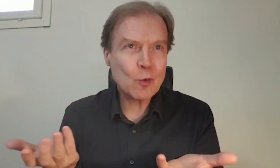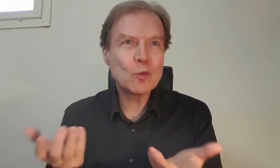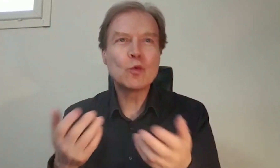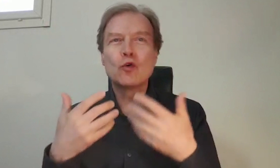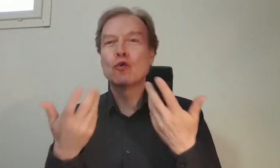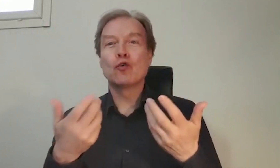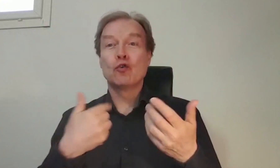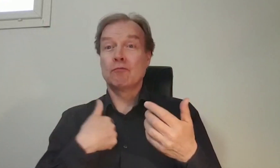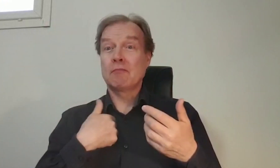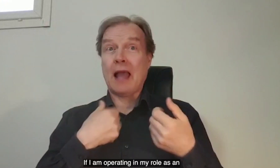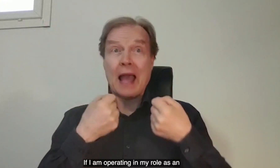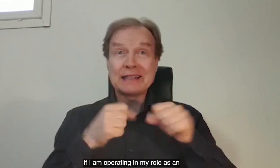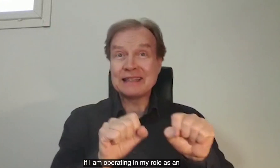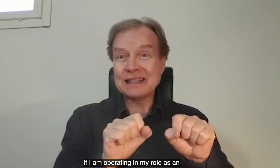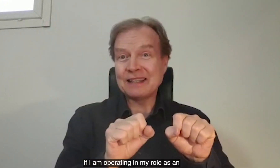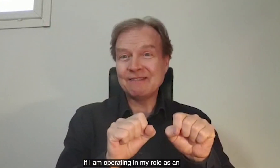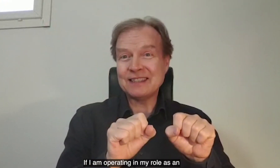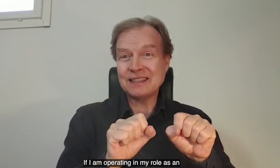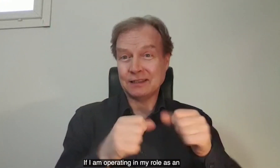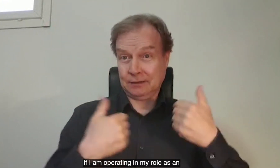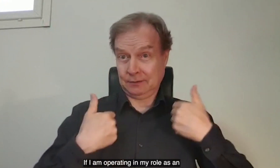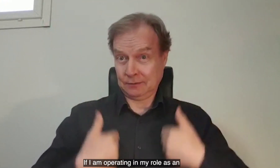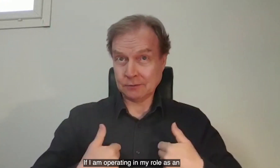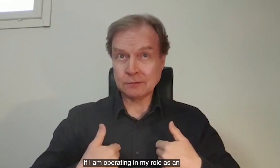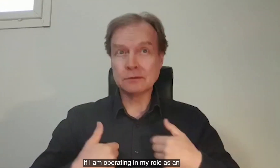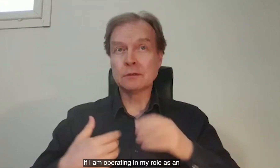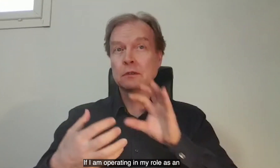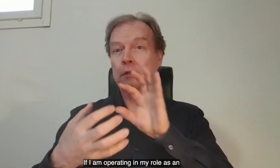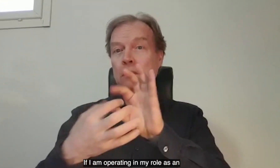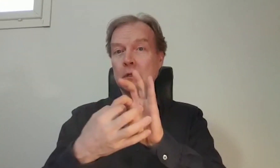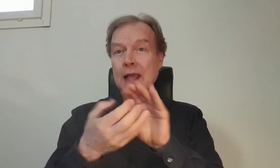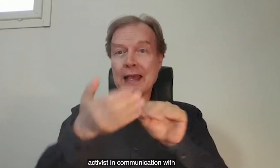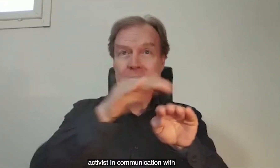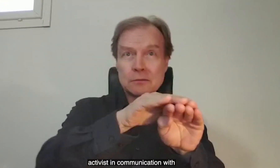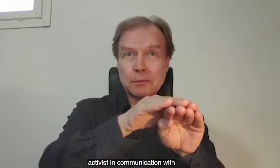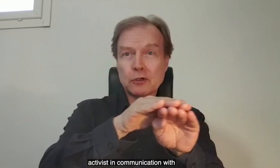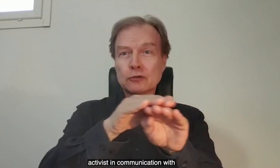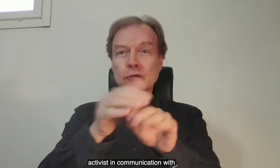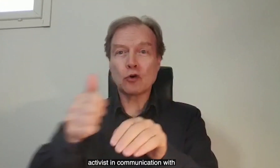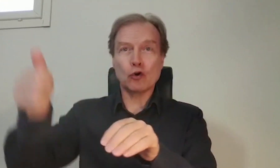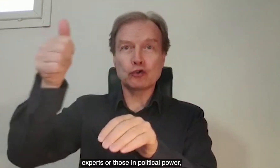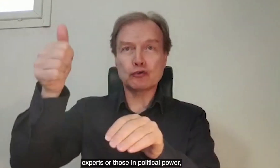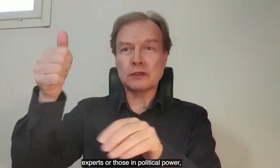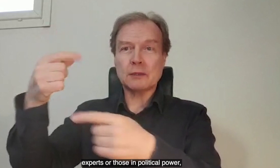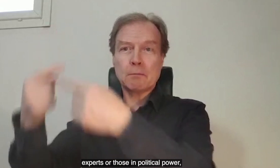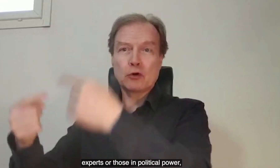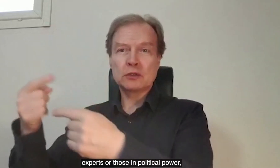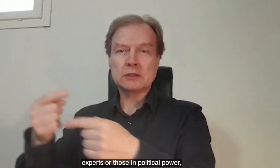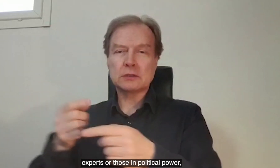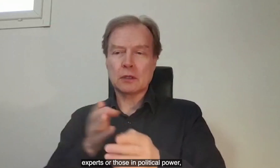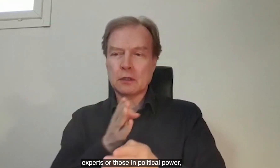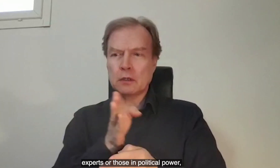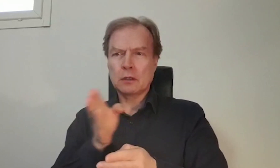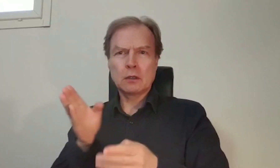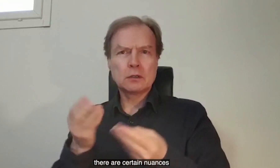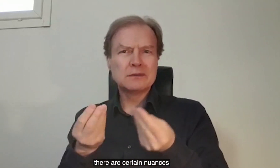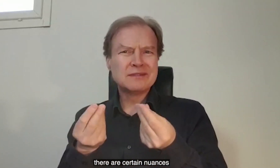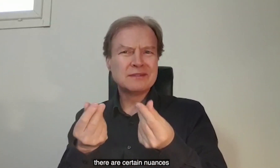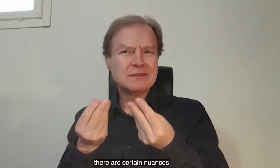had decision-making powers. If I am operating in my role as an activist in communication with experts or those in political power,